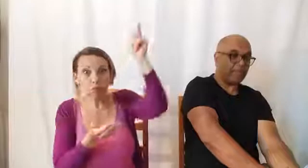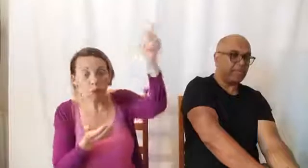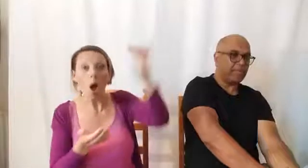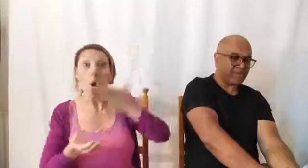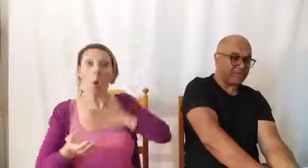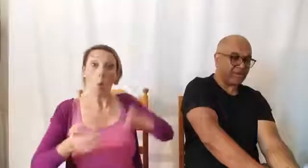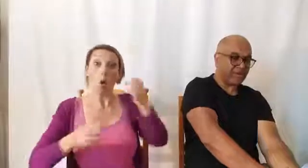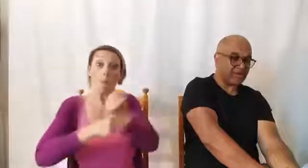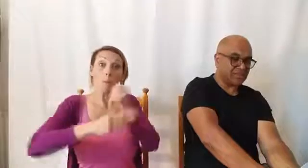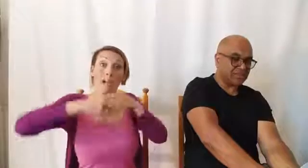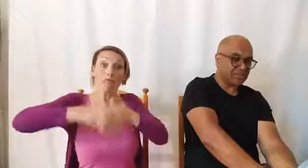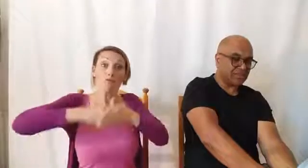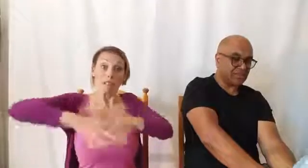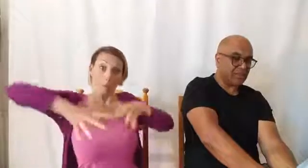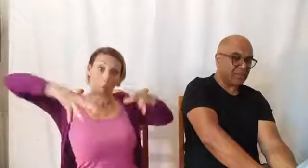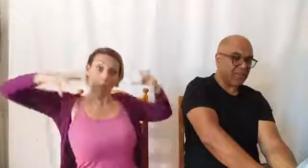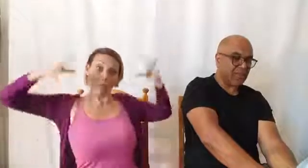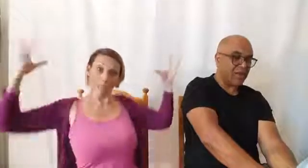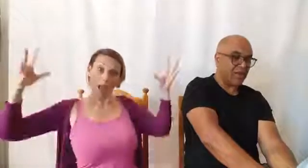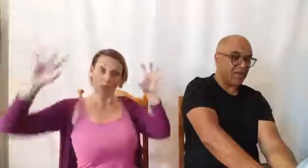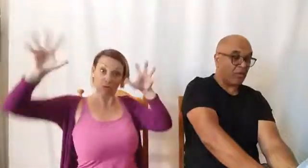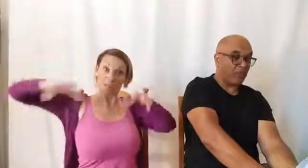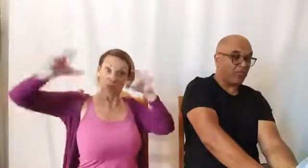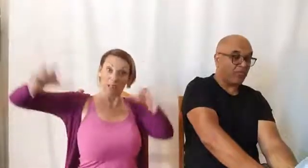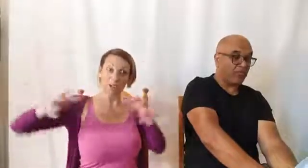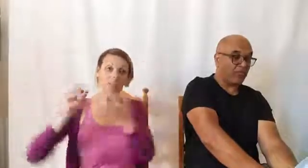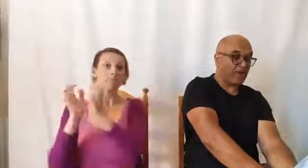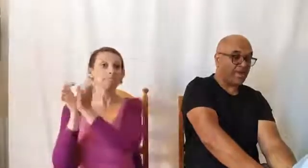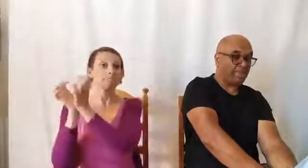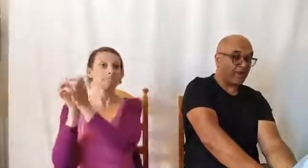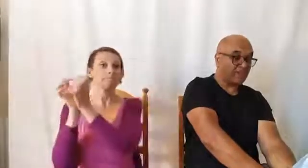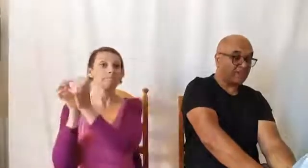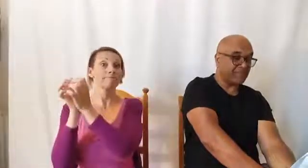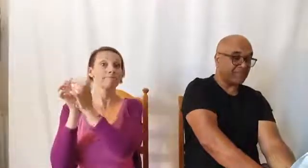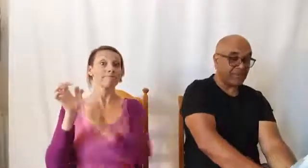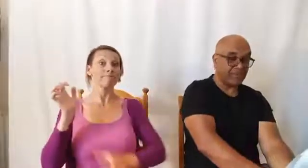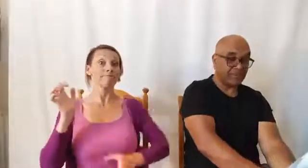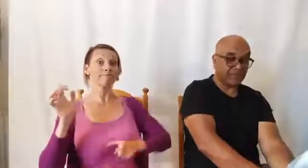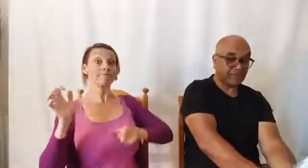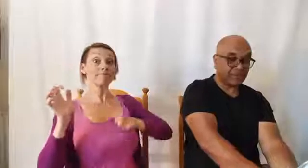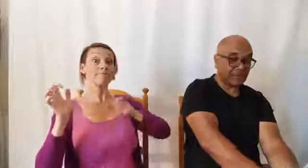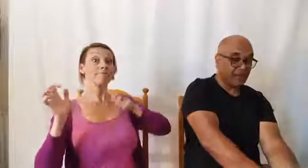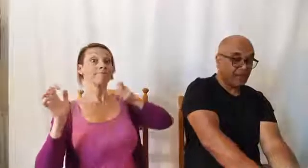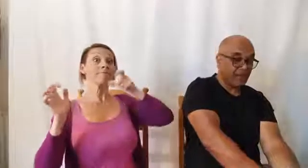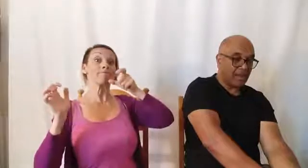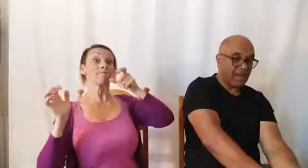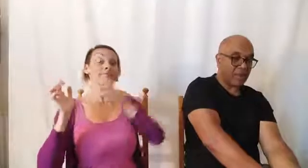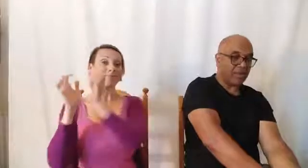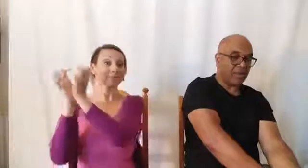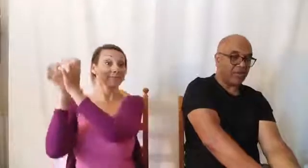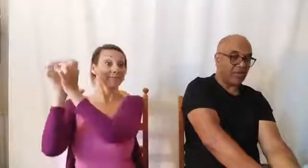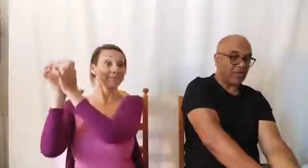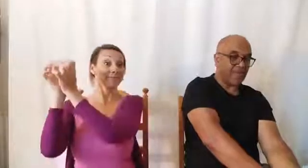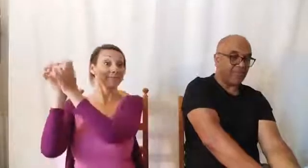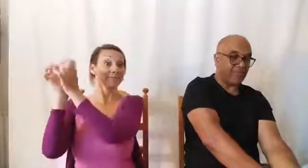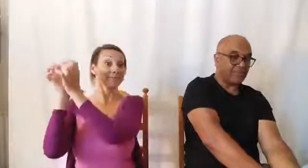better creatures." Ben felt 3 times as big now. "How clever I am to have